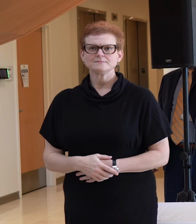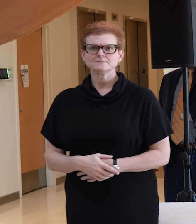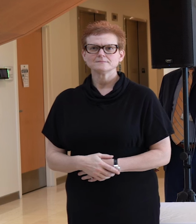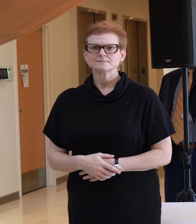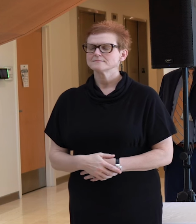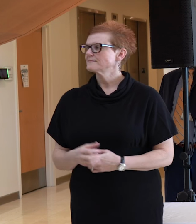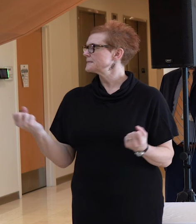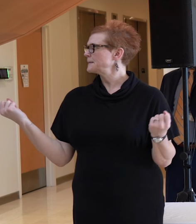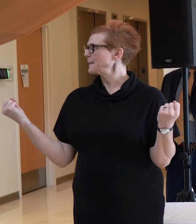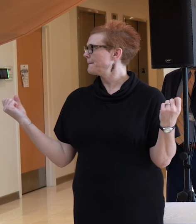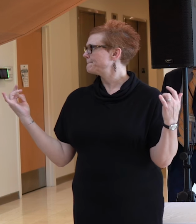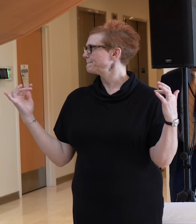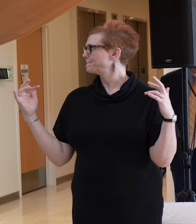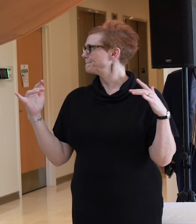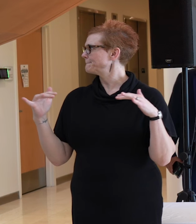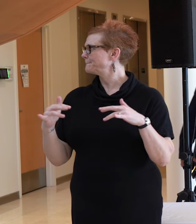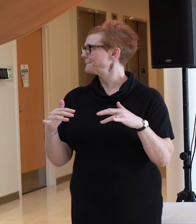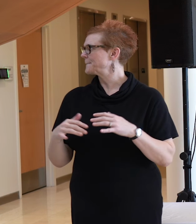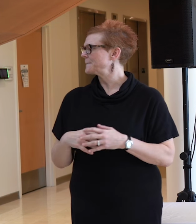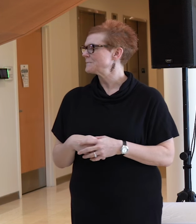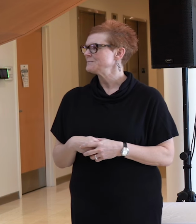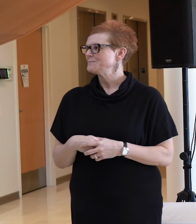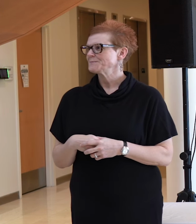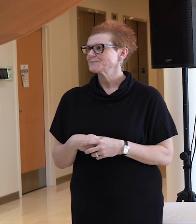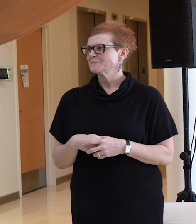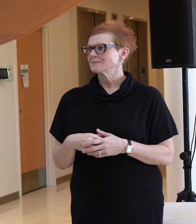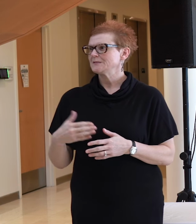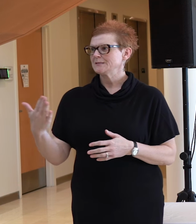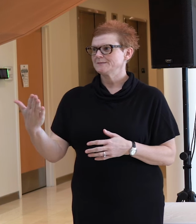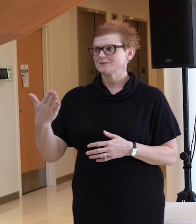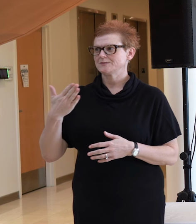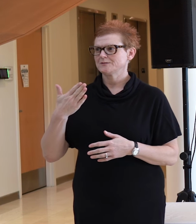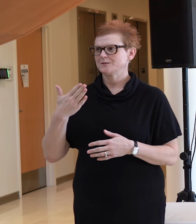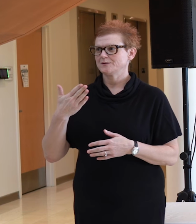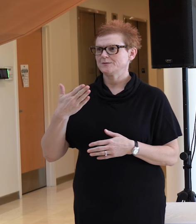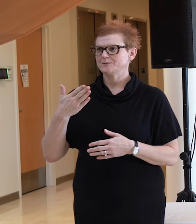Come on over. You can scooch up a little bit closer.